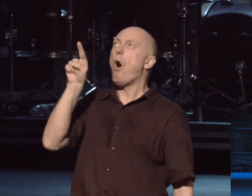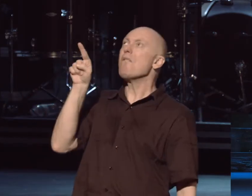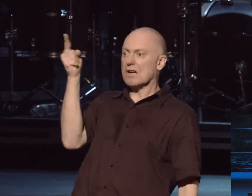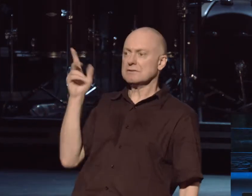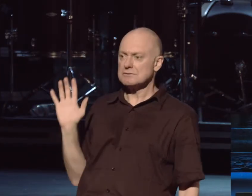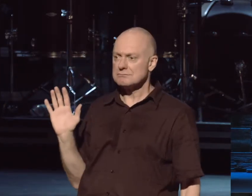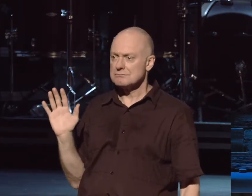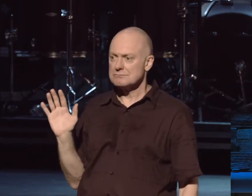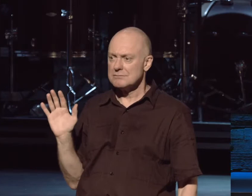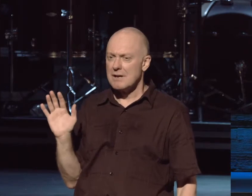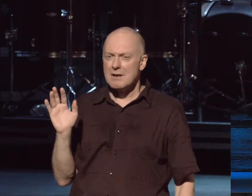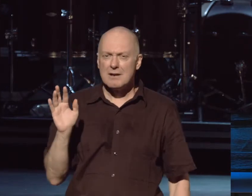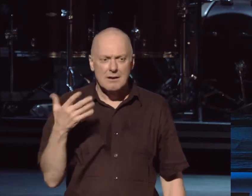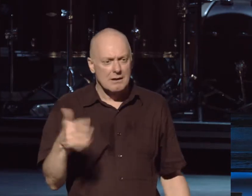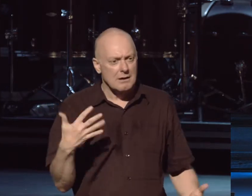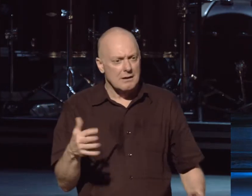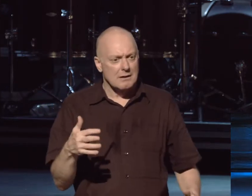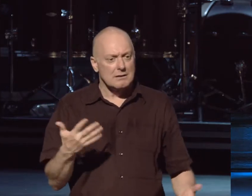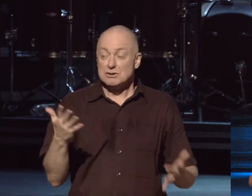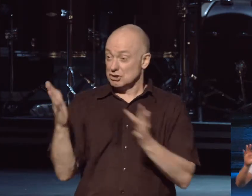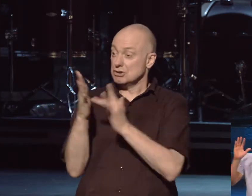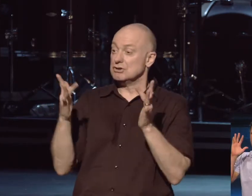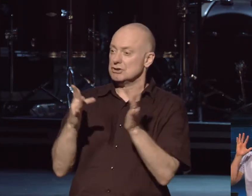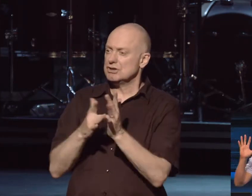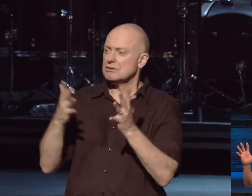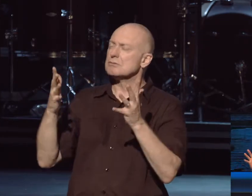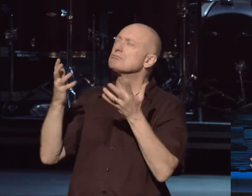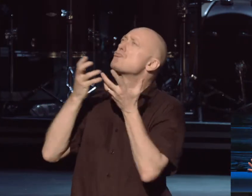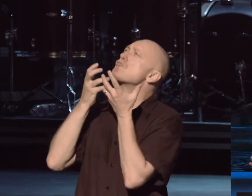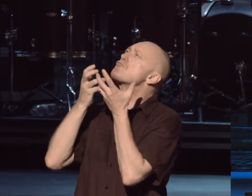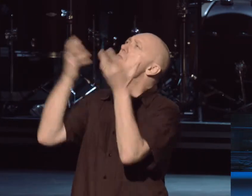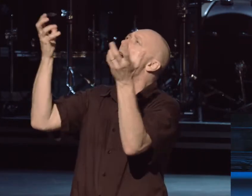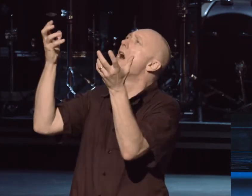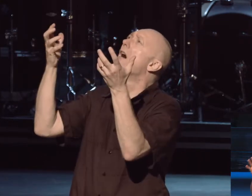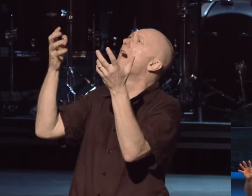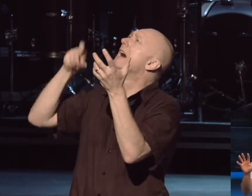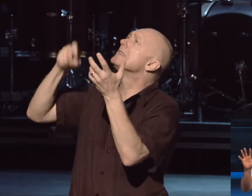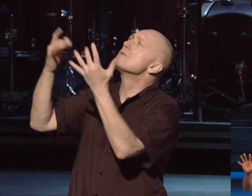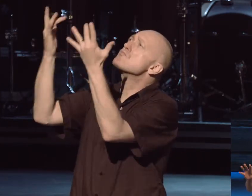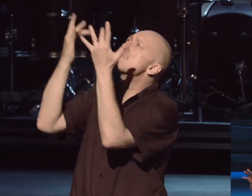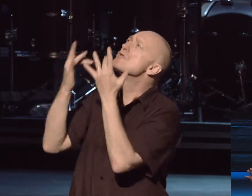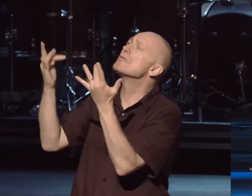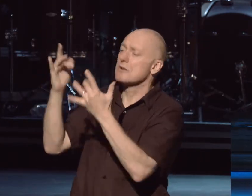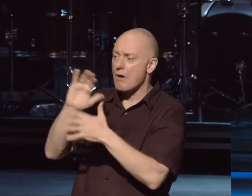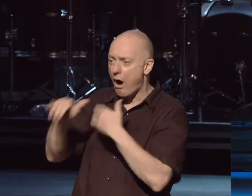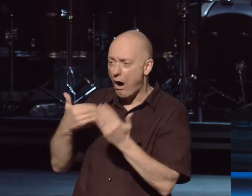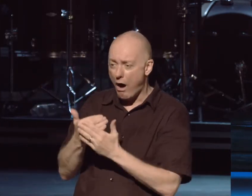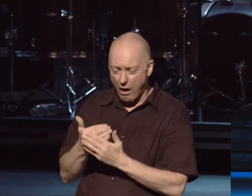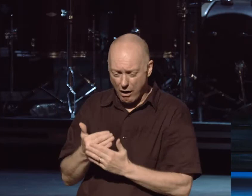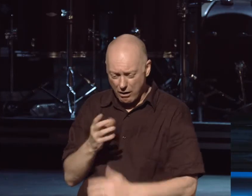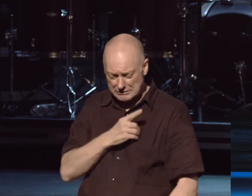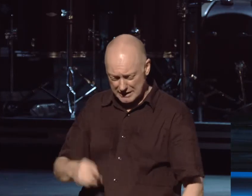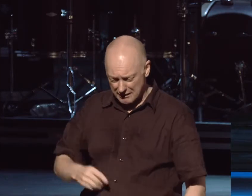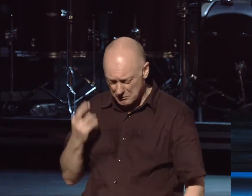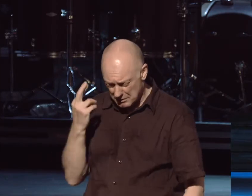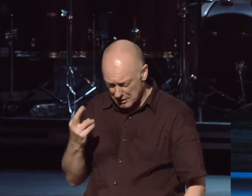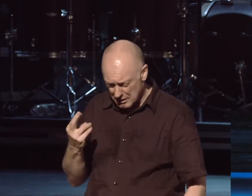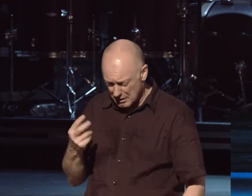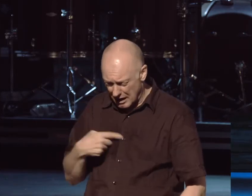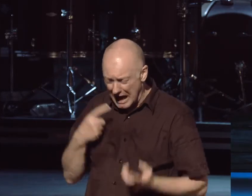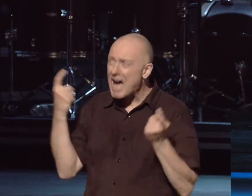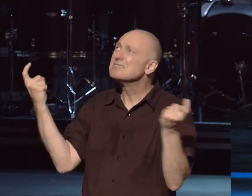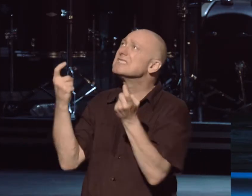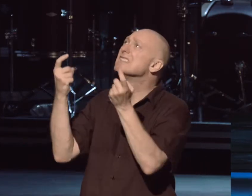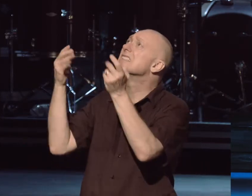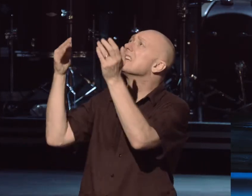see, because his heart of confession is so real, he's crying out for mercy, and he sees so clearly, all he sees is the fact that I have sinned against